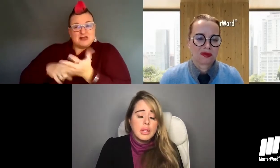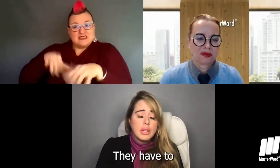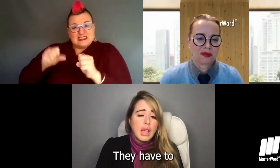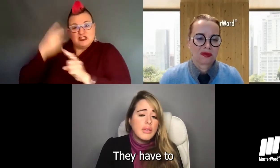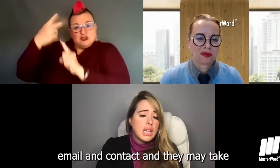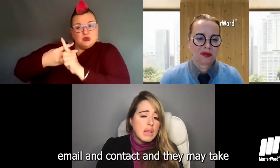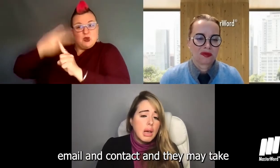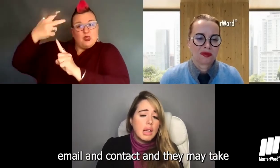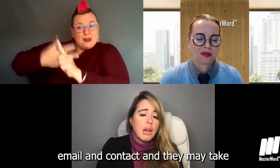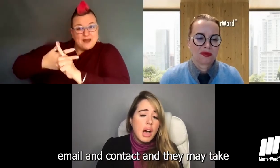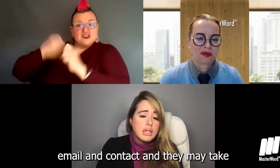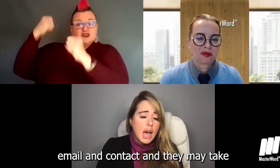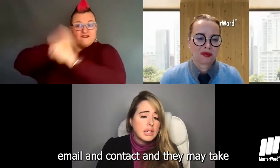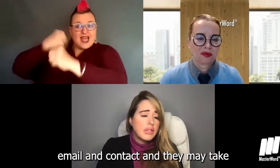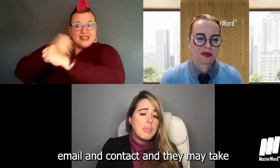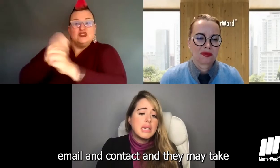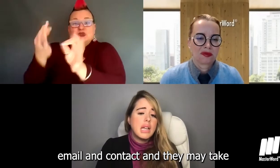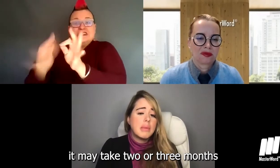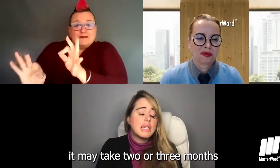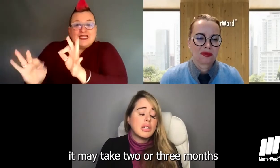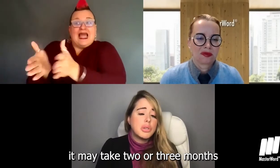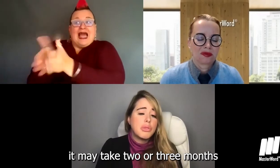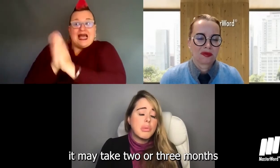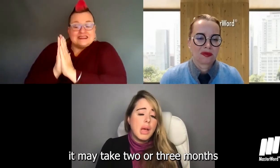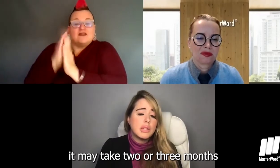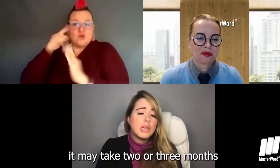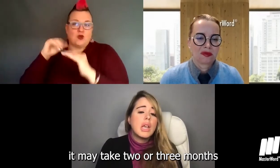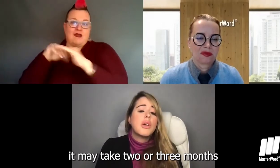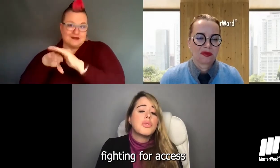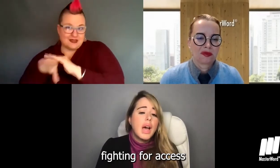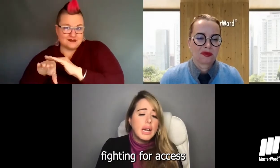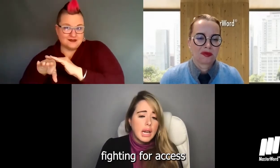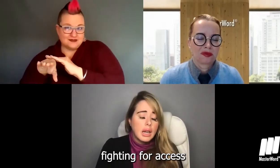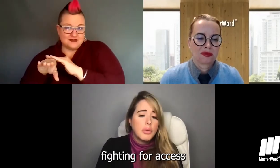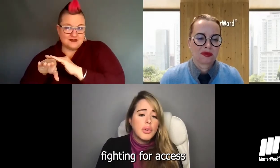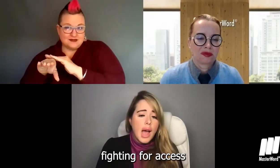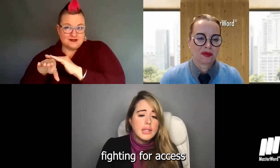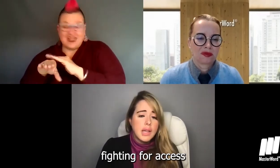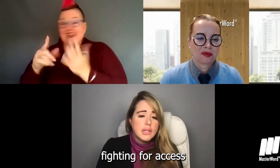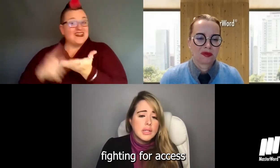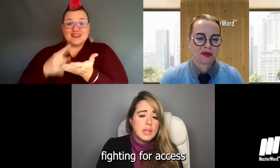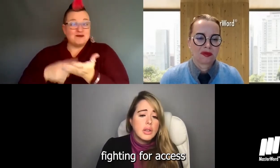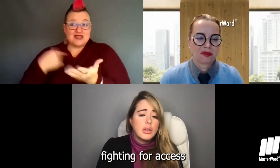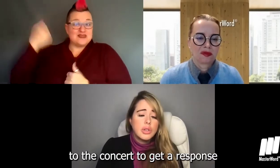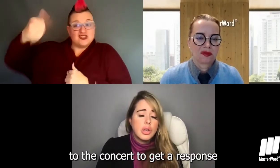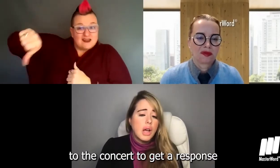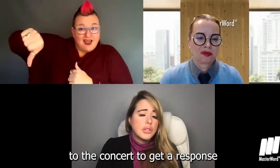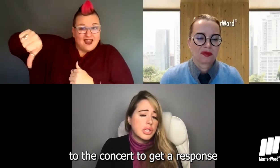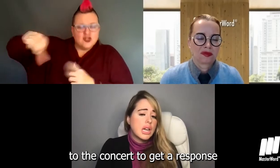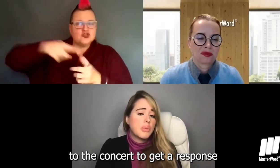They have to email and contact and they may take it may take two or three months fighting for access to the concert to get a